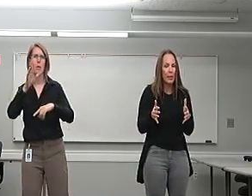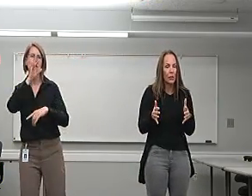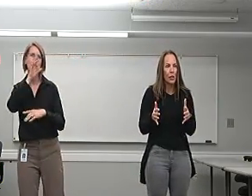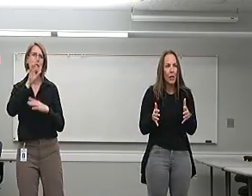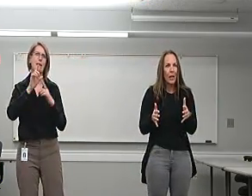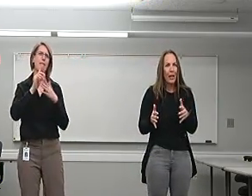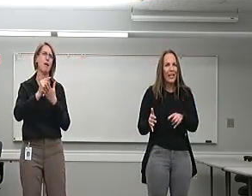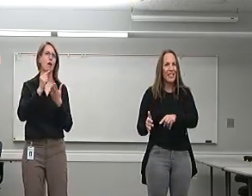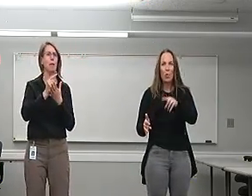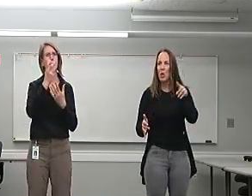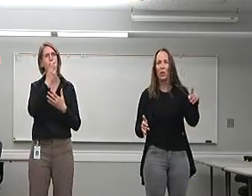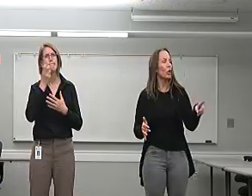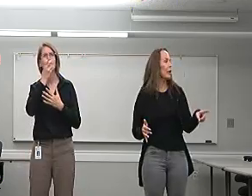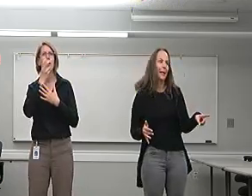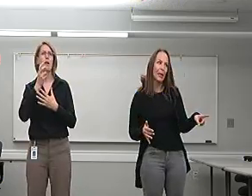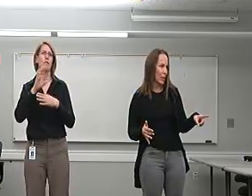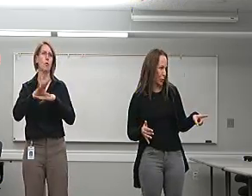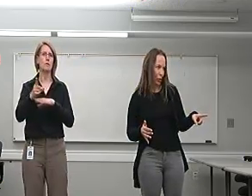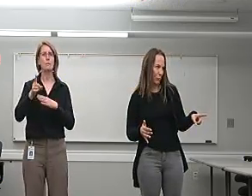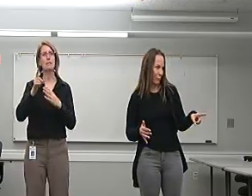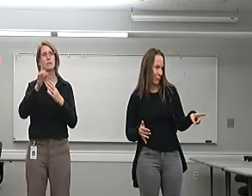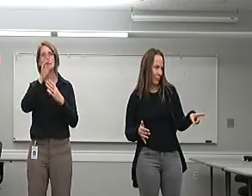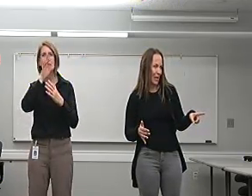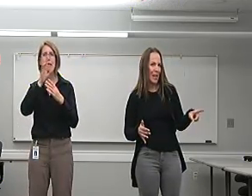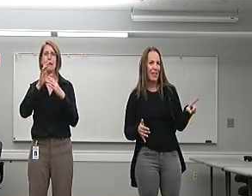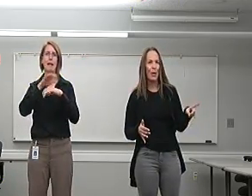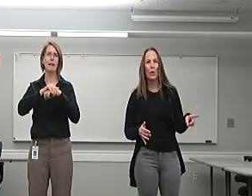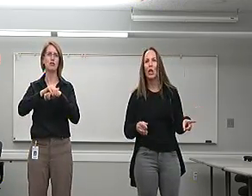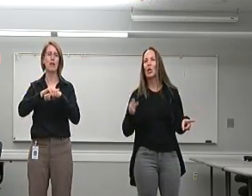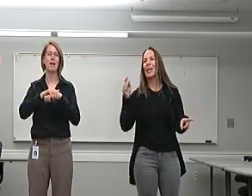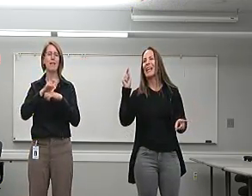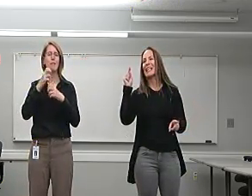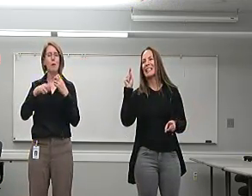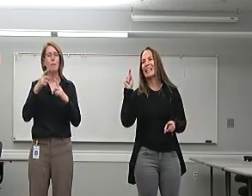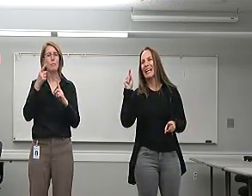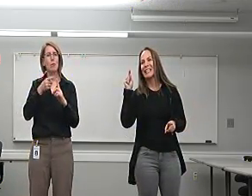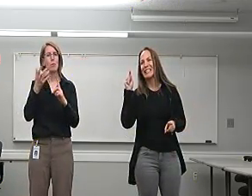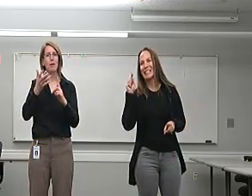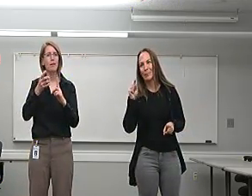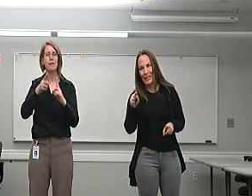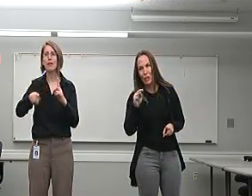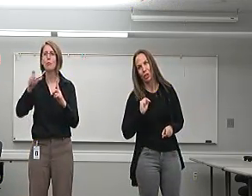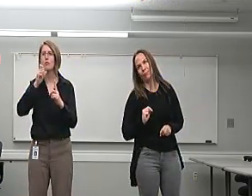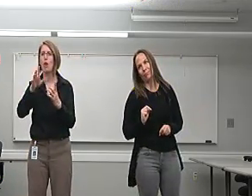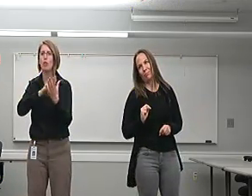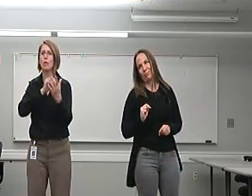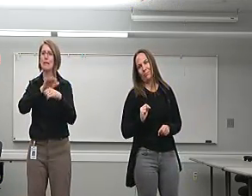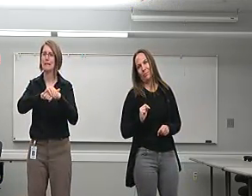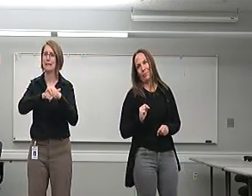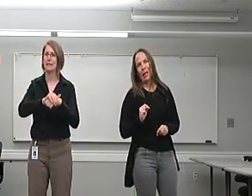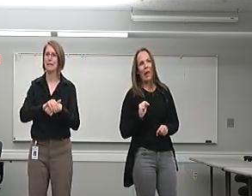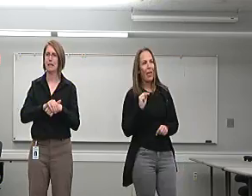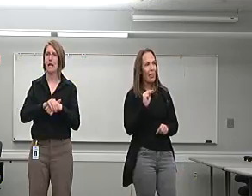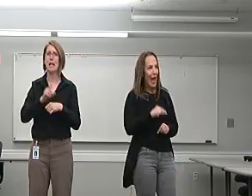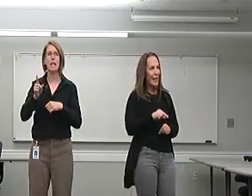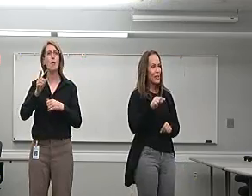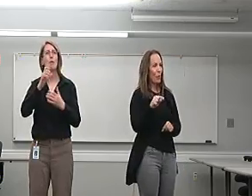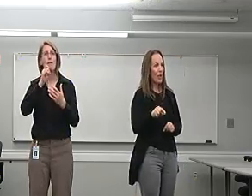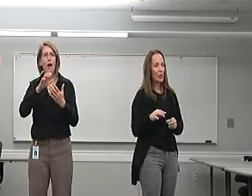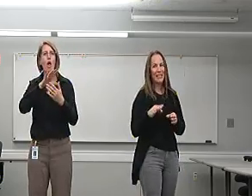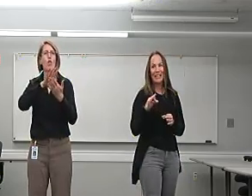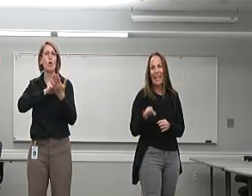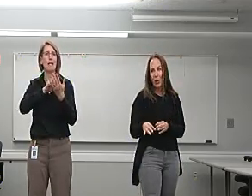they weren't learning English. They were learning speech. And that is why you see